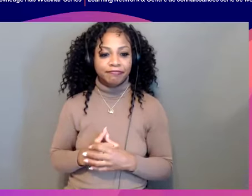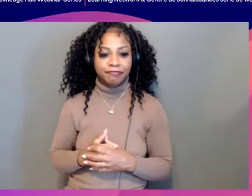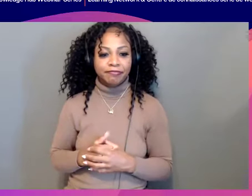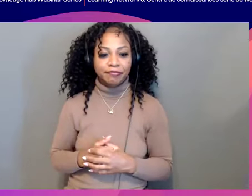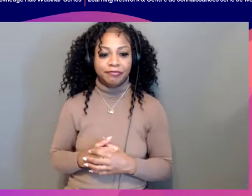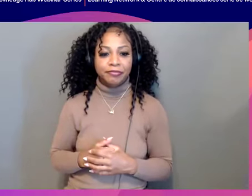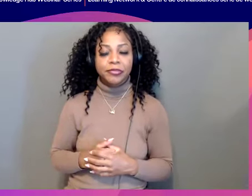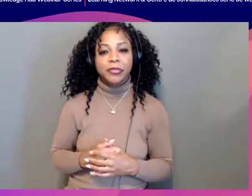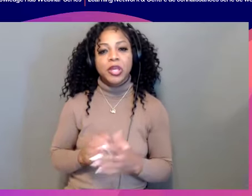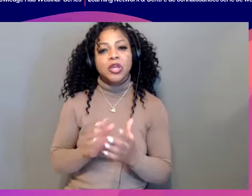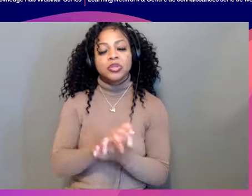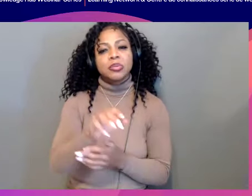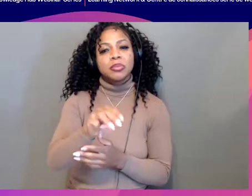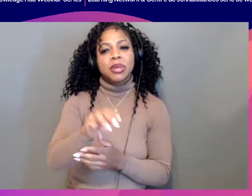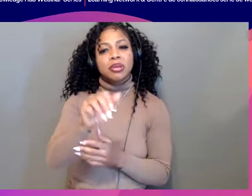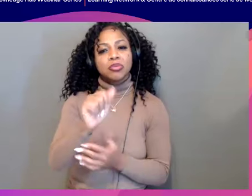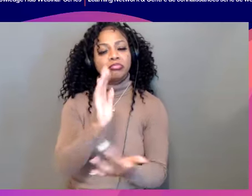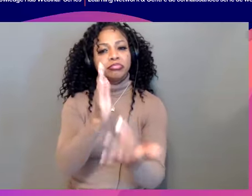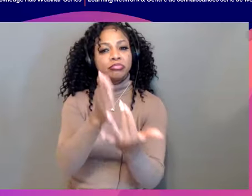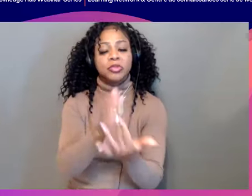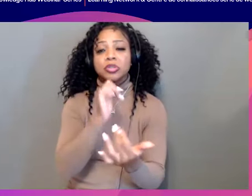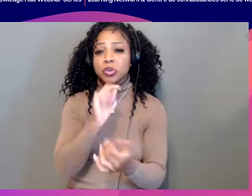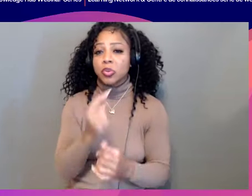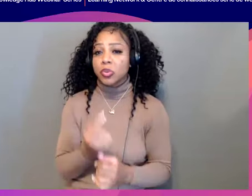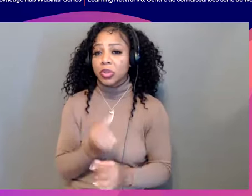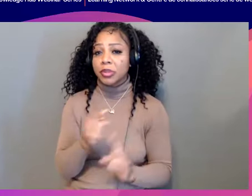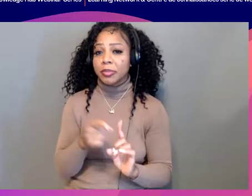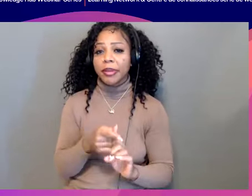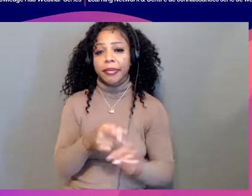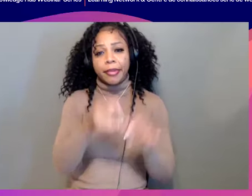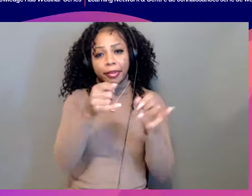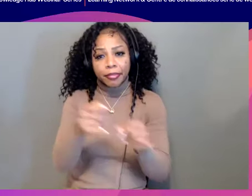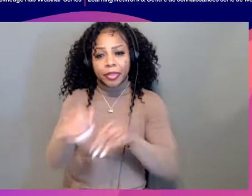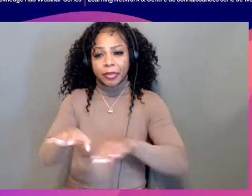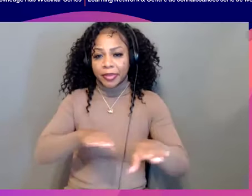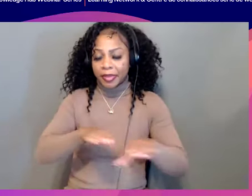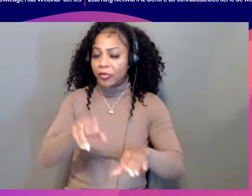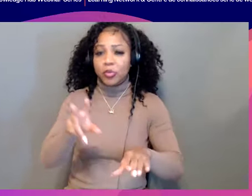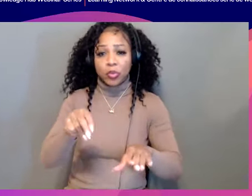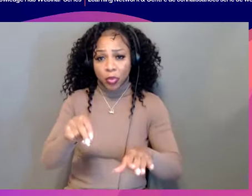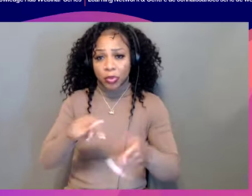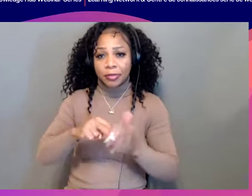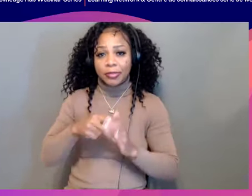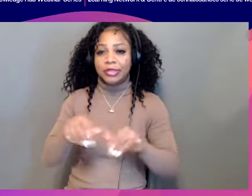And so addressing microaggressions is not just about individual behavior, it's about systematic change in workplace